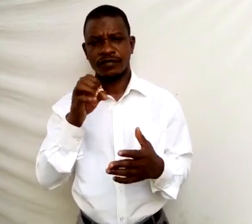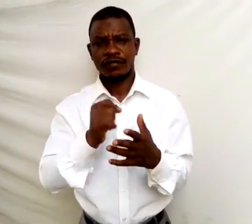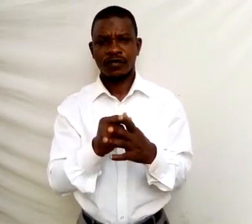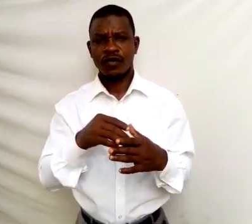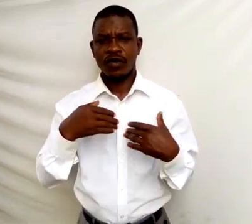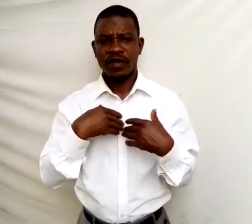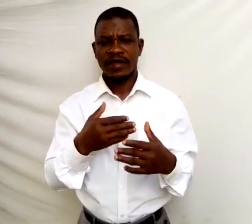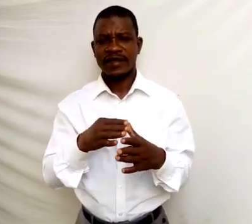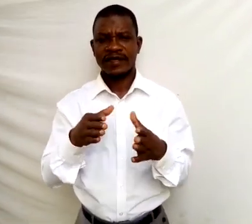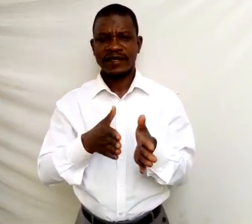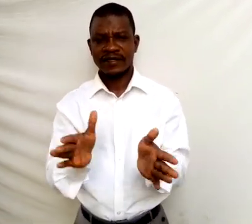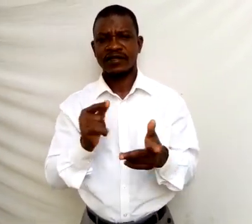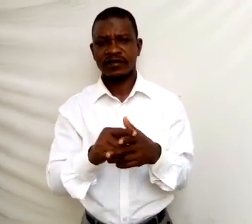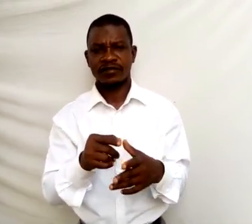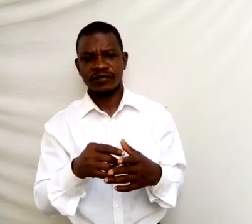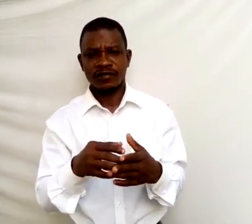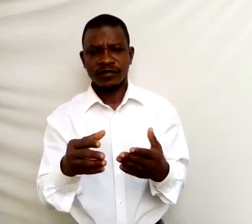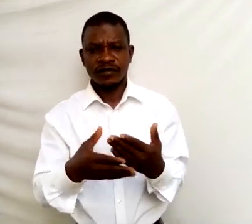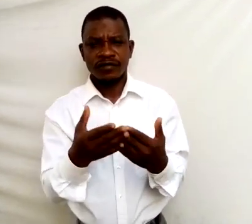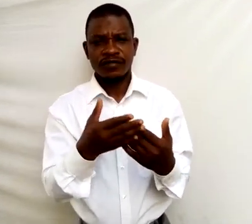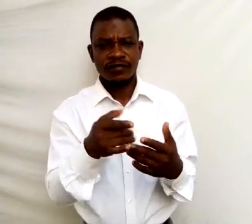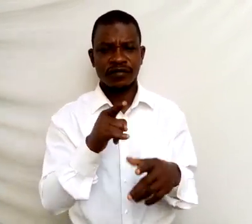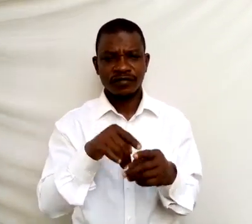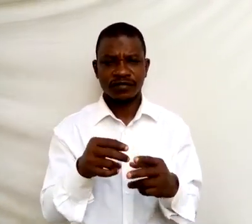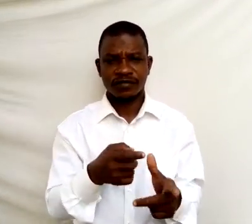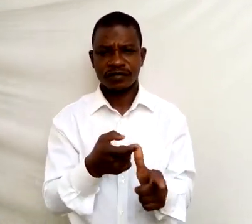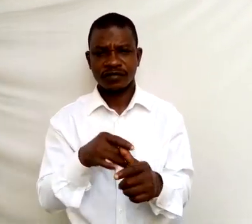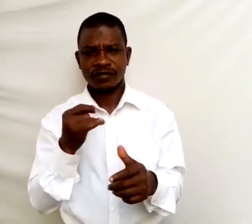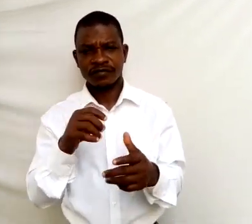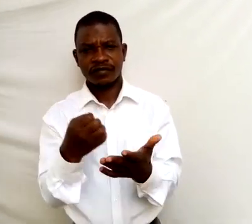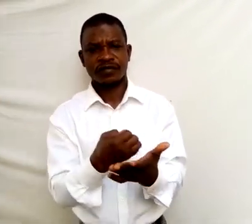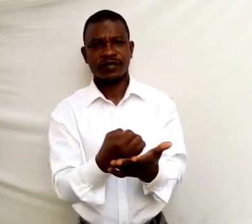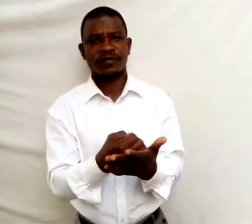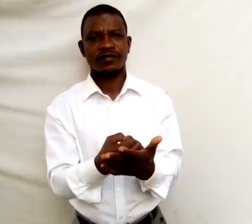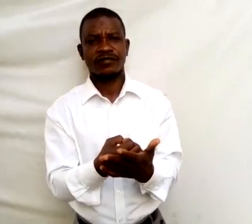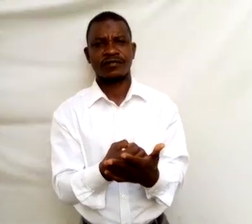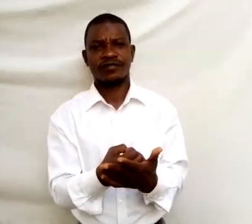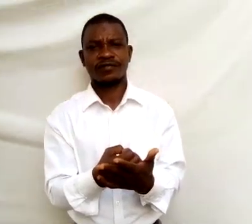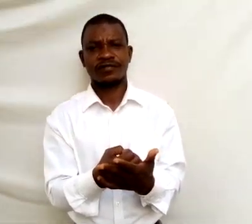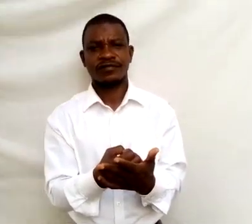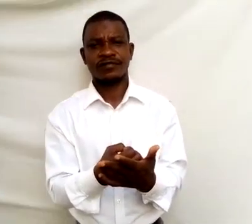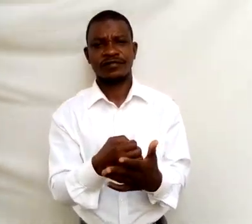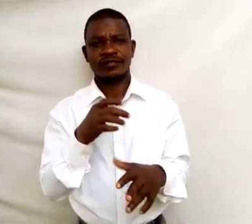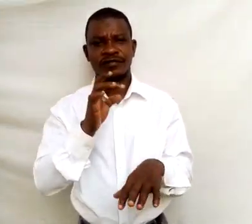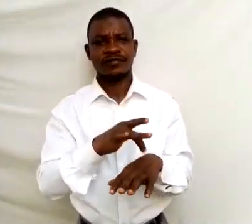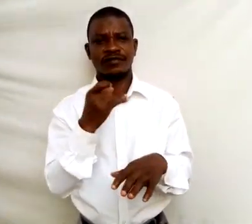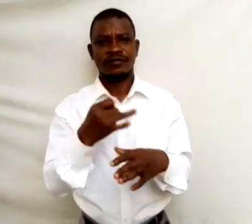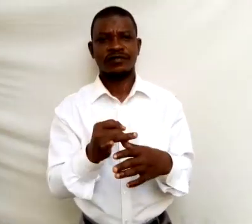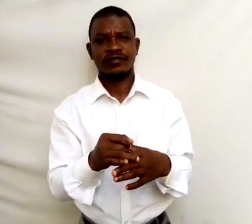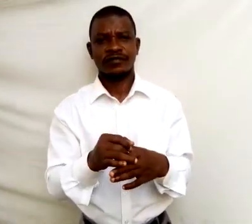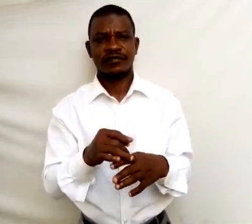allows flexibility in the running of the economy. Effects of surplus